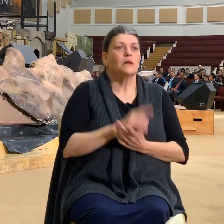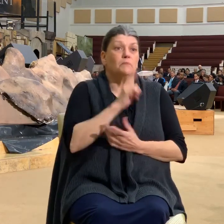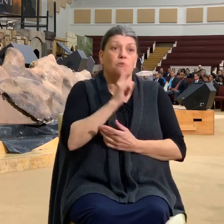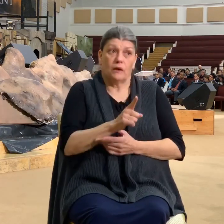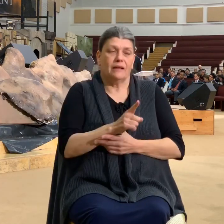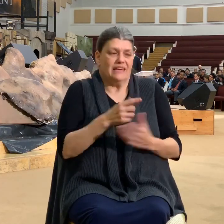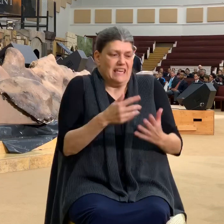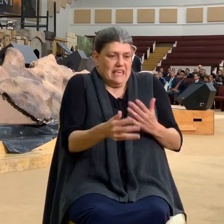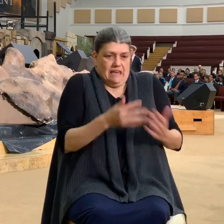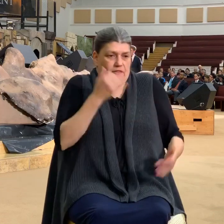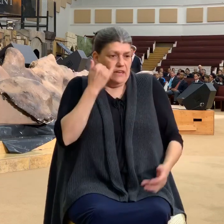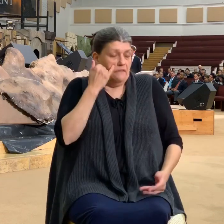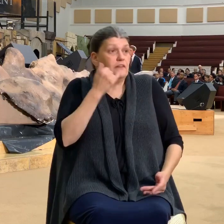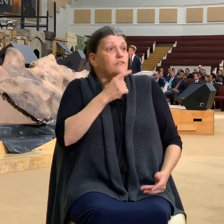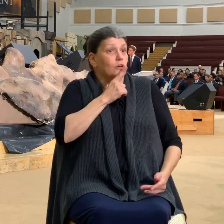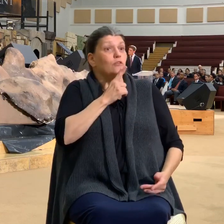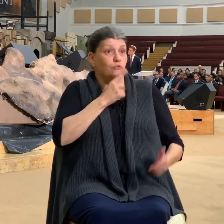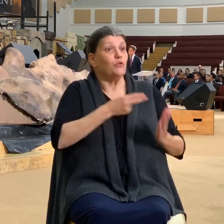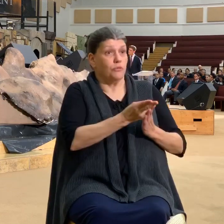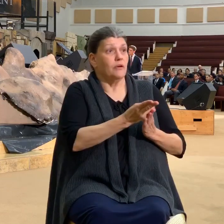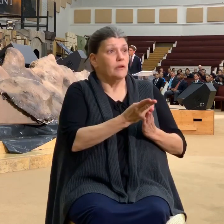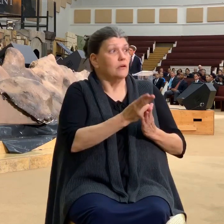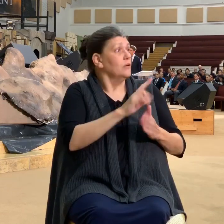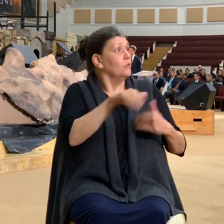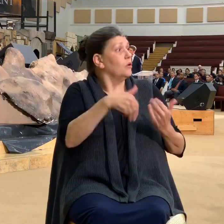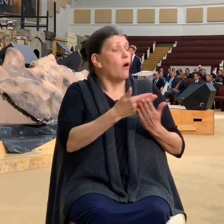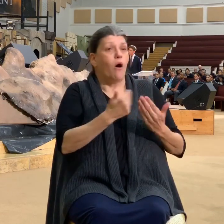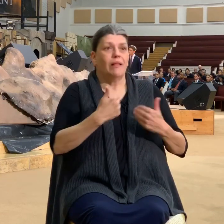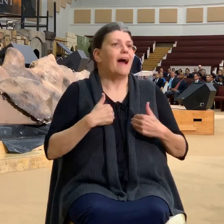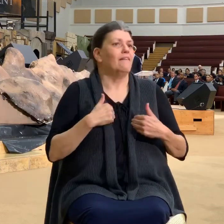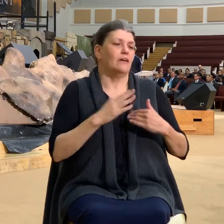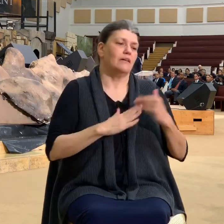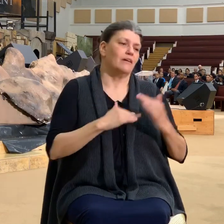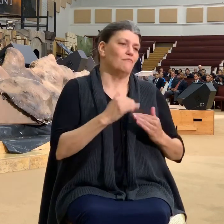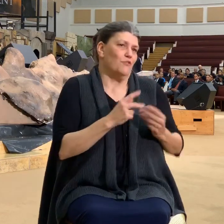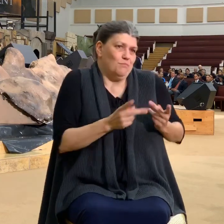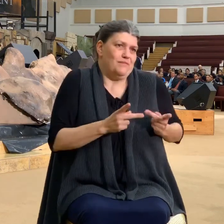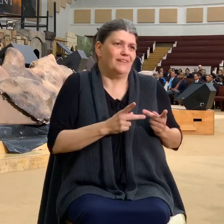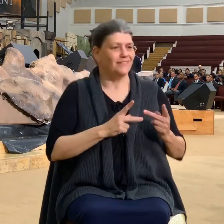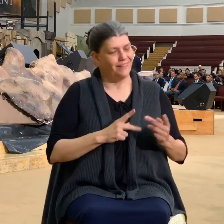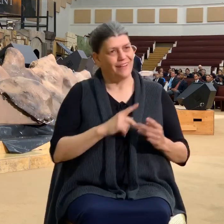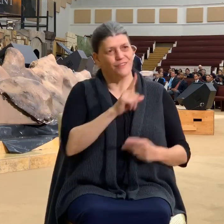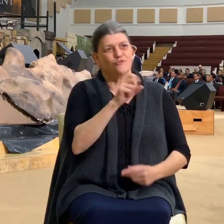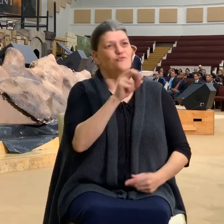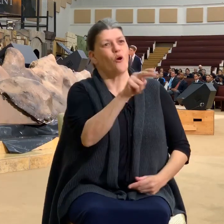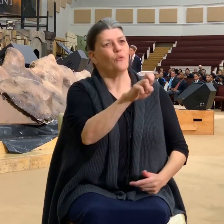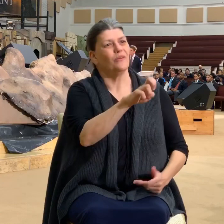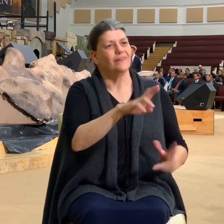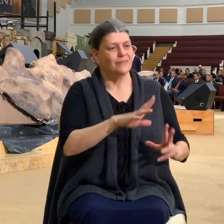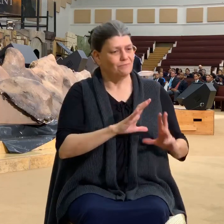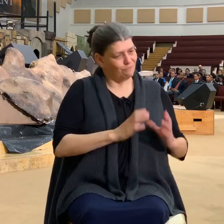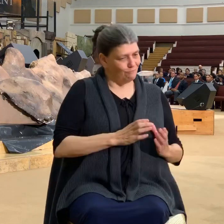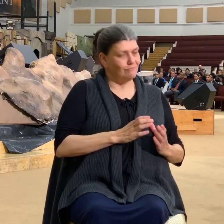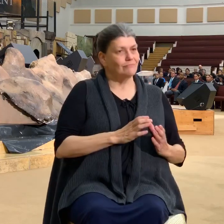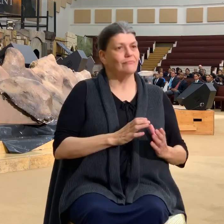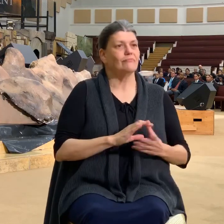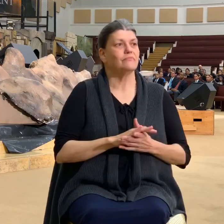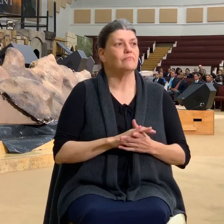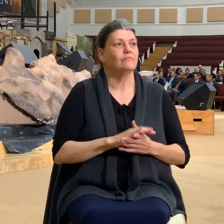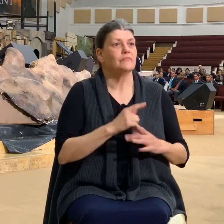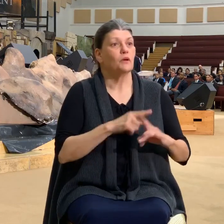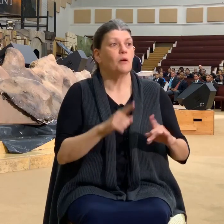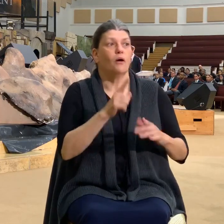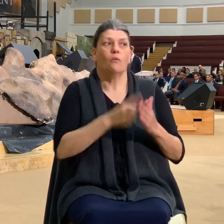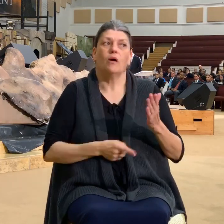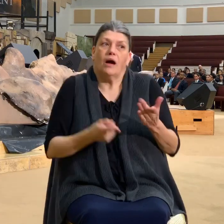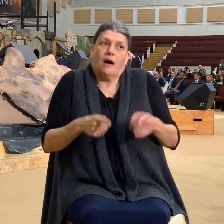true, because we all have our comfort zones, okay? But what developed was